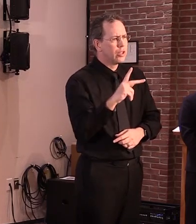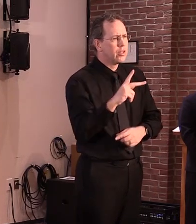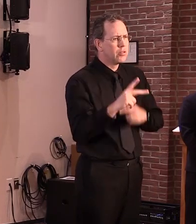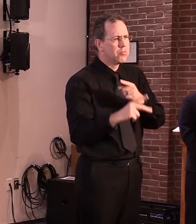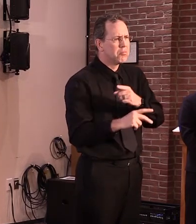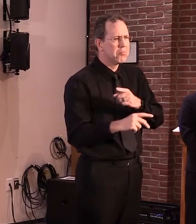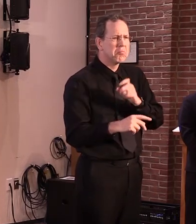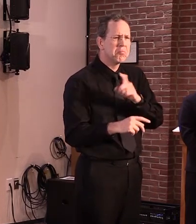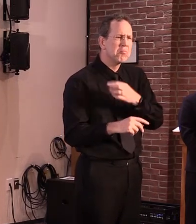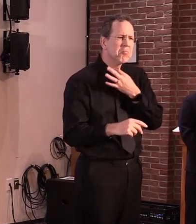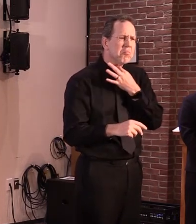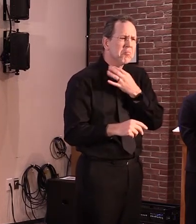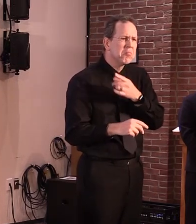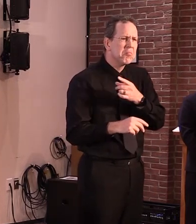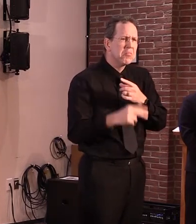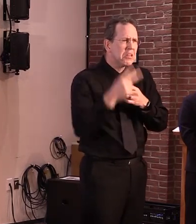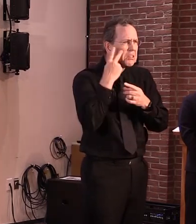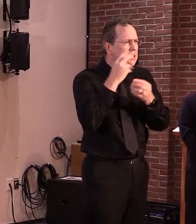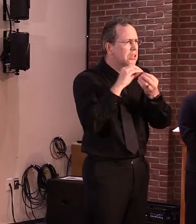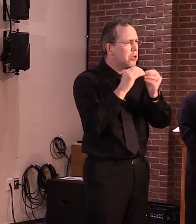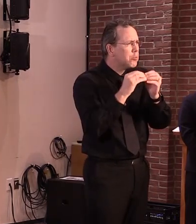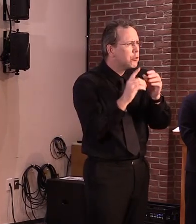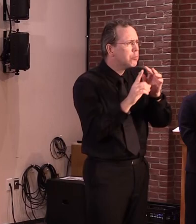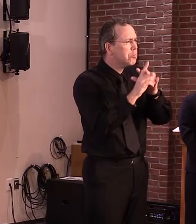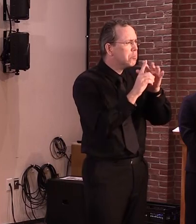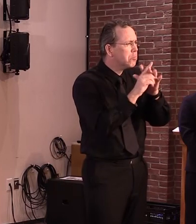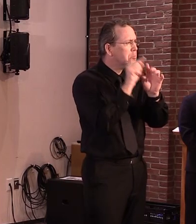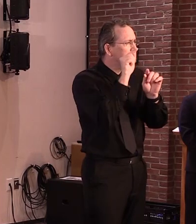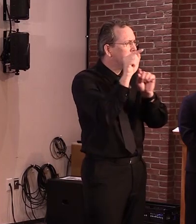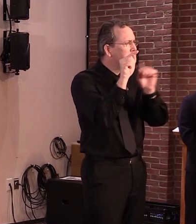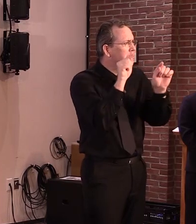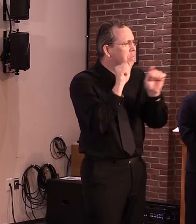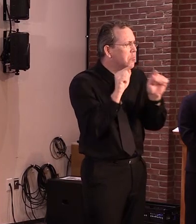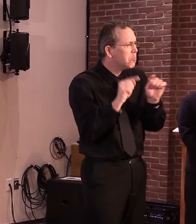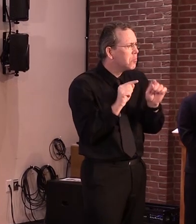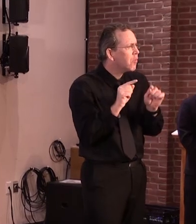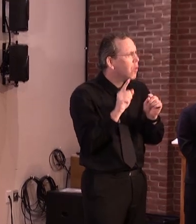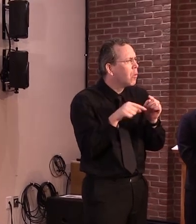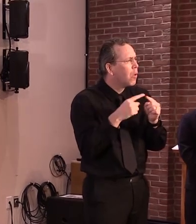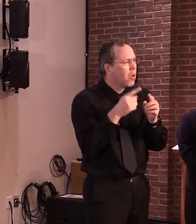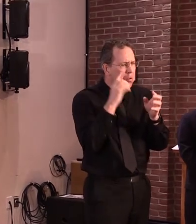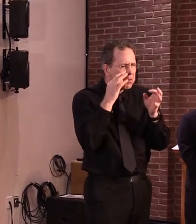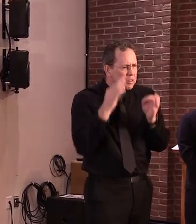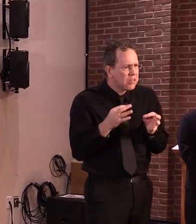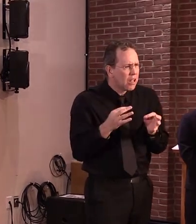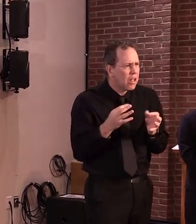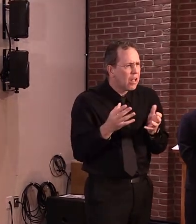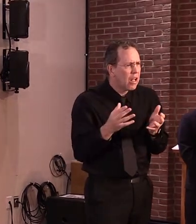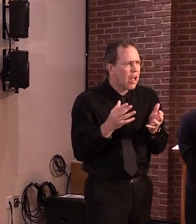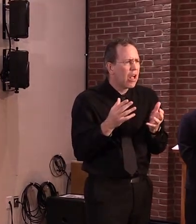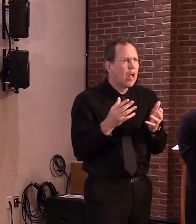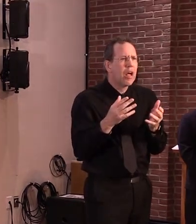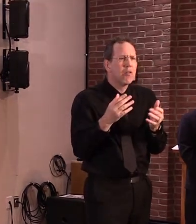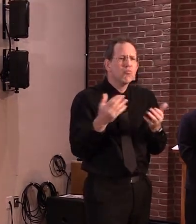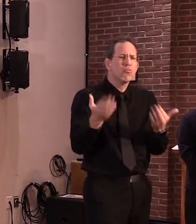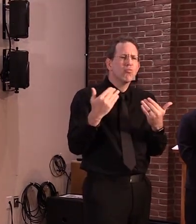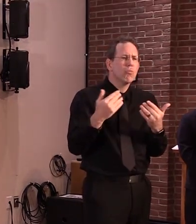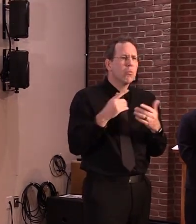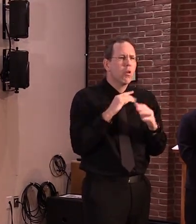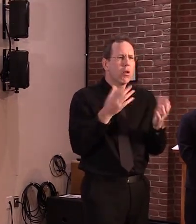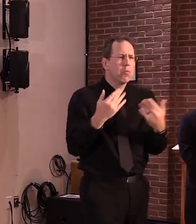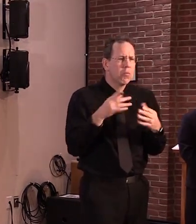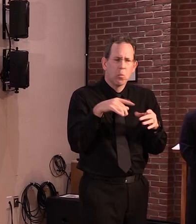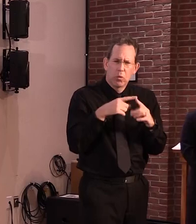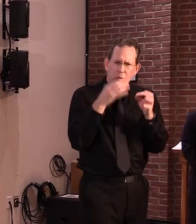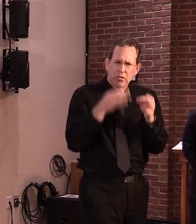region, but at what point do we make that determination of visitors not having to quarantine for 2 weeks? What sort of goes into that decision? Where